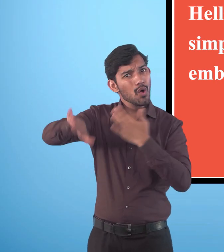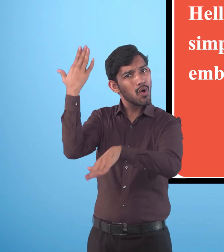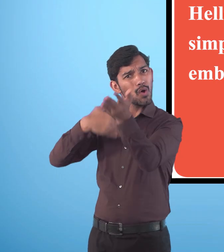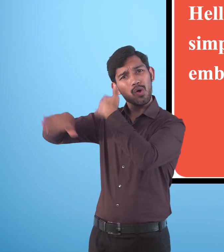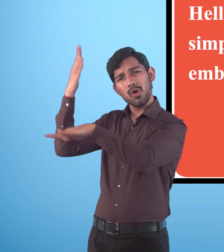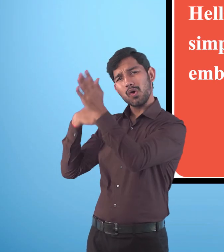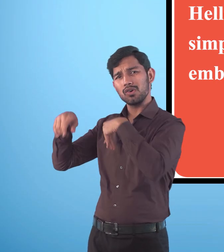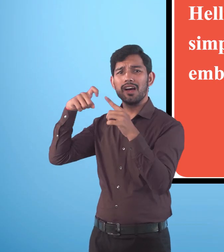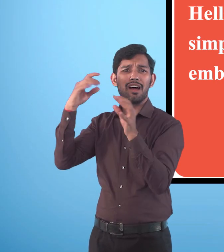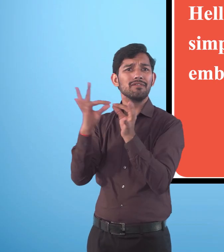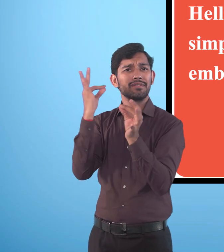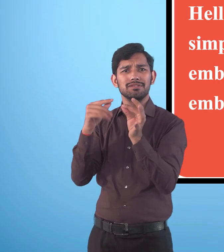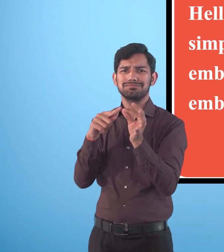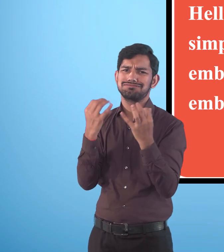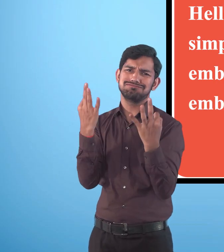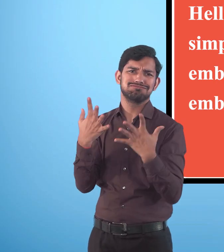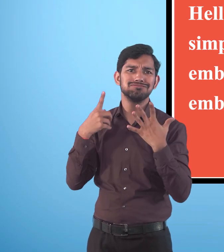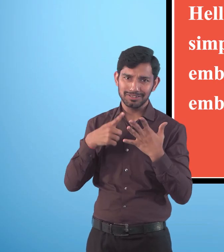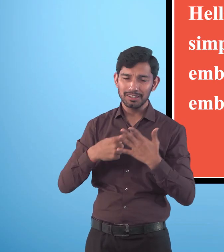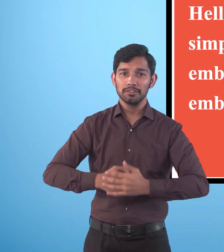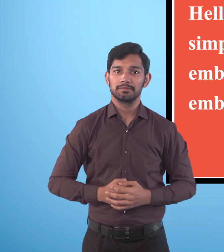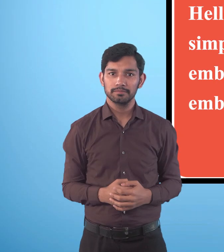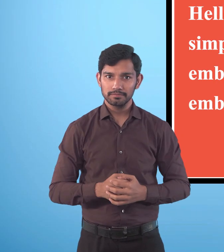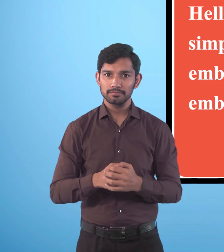This is a very old form of embroidery.